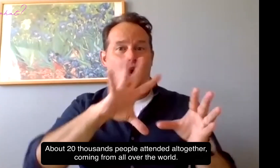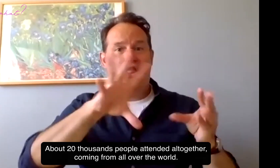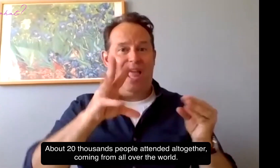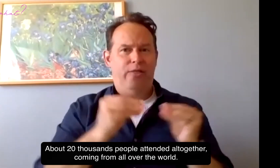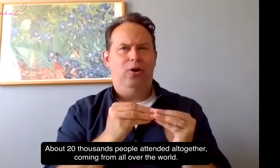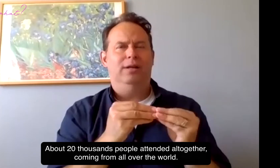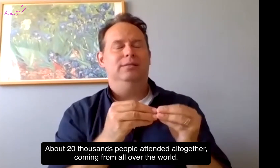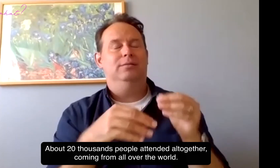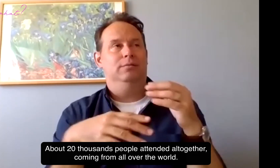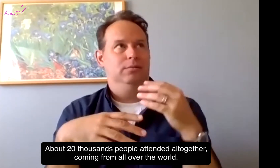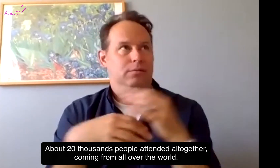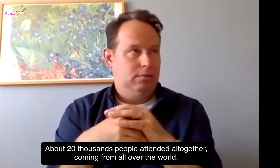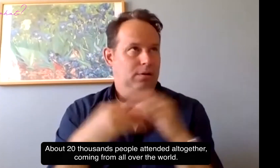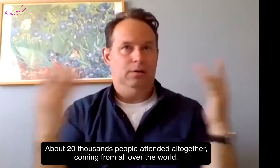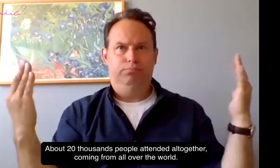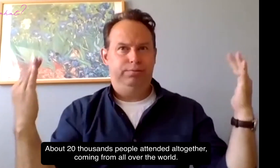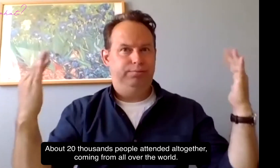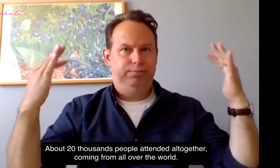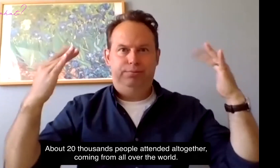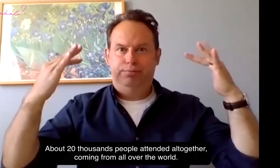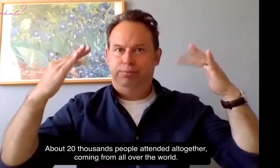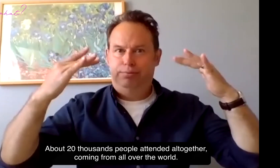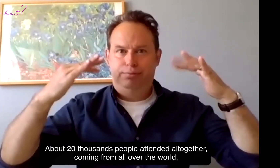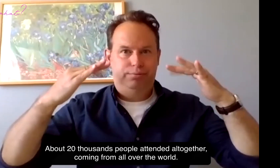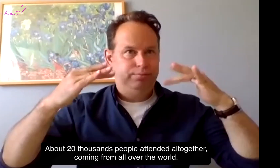attended altogether, coming from all over the world.